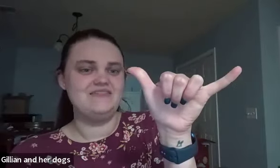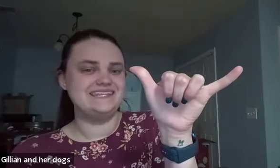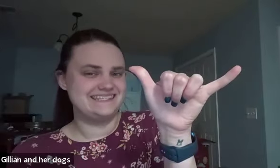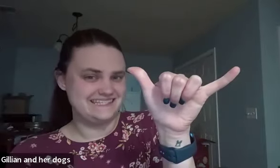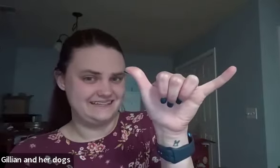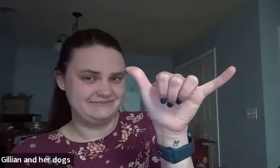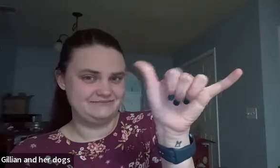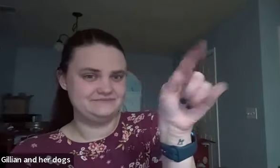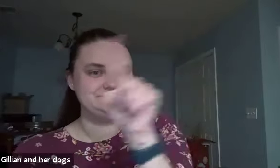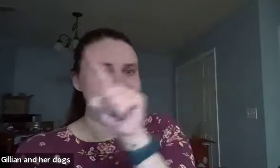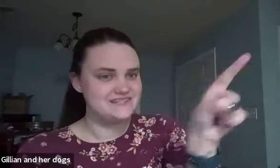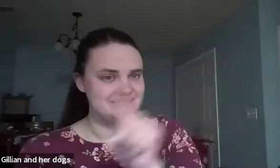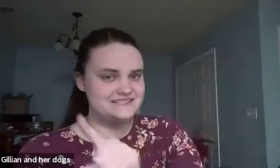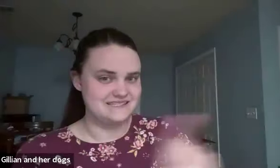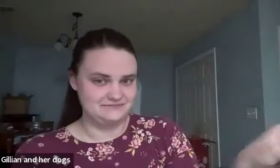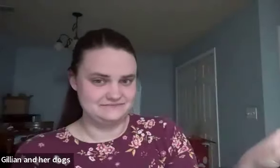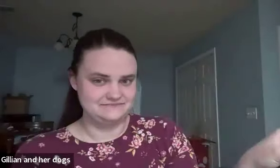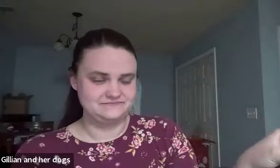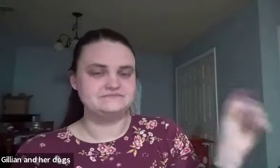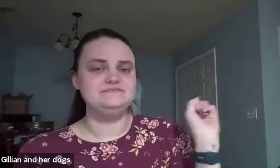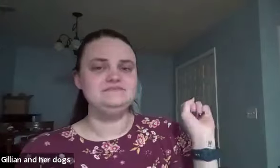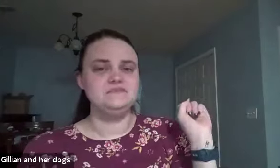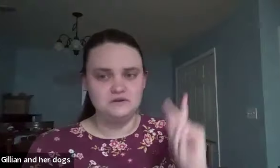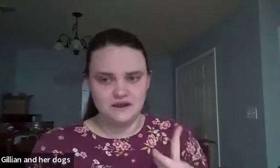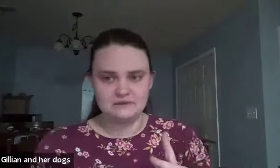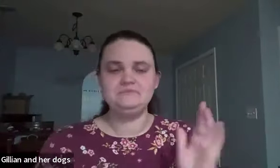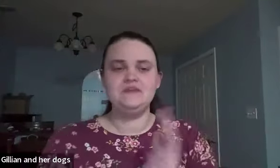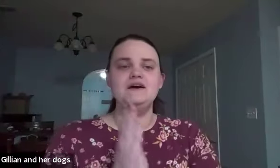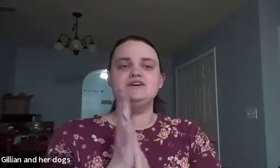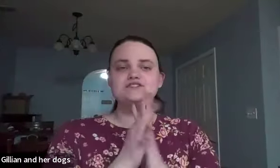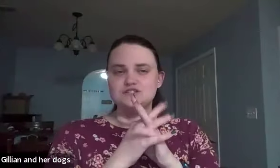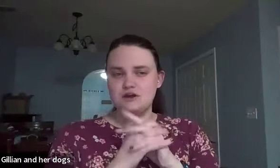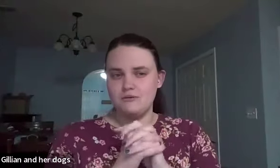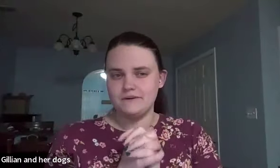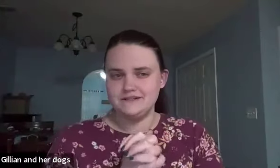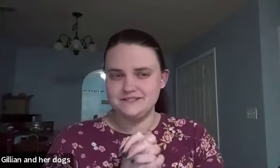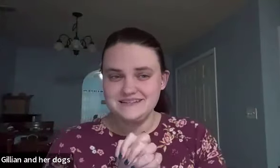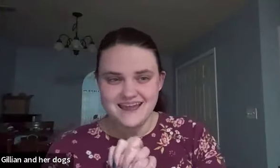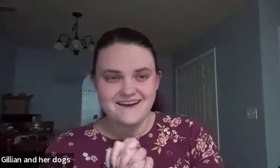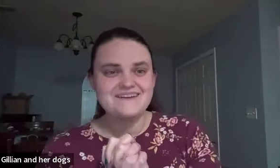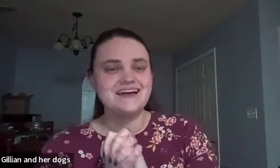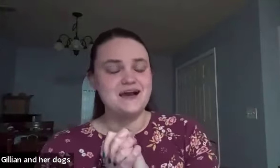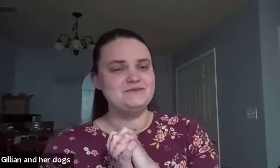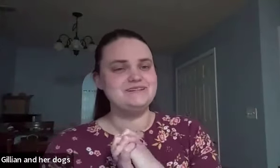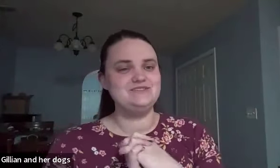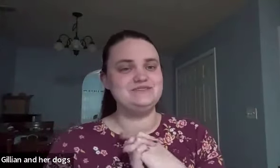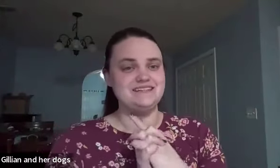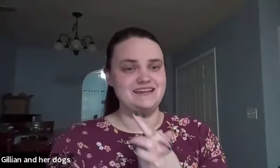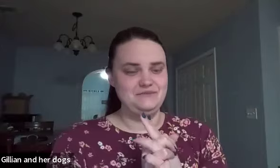and then Z. Z. Okay. So what we're going to do now is I'm going to say the